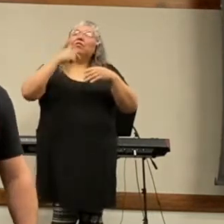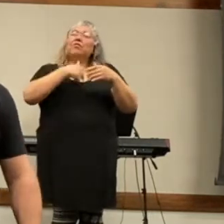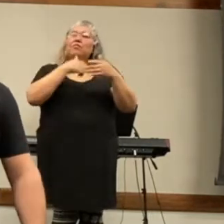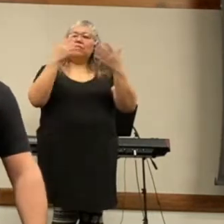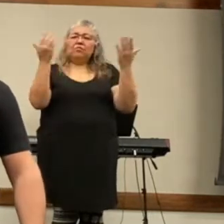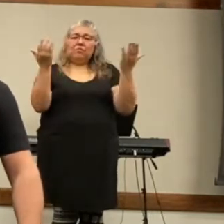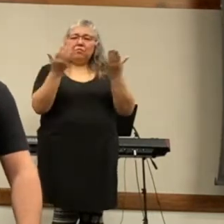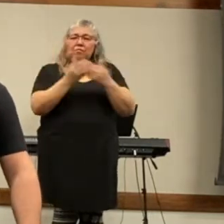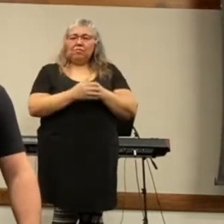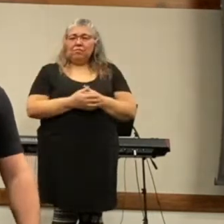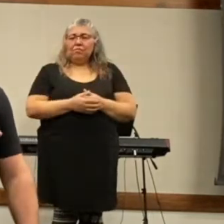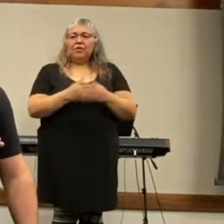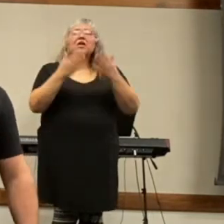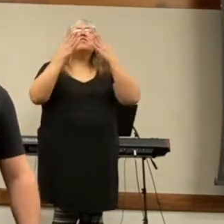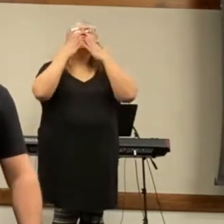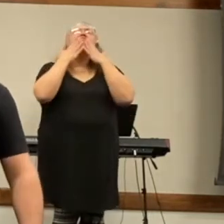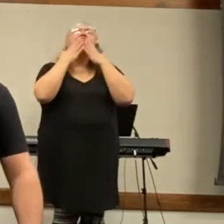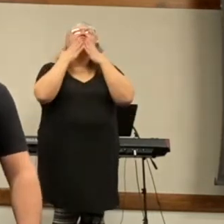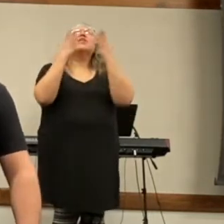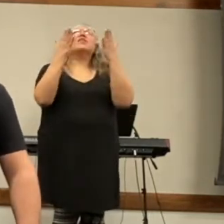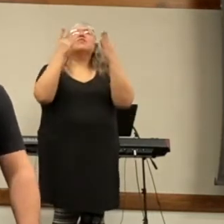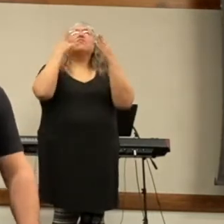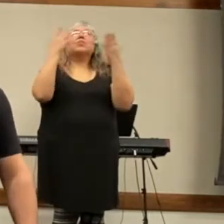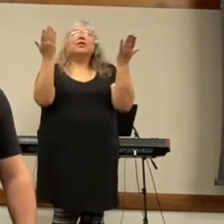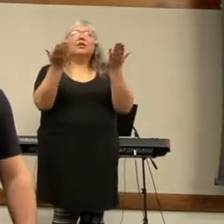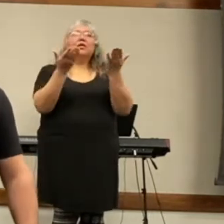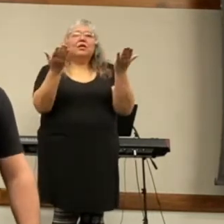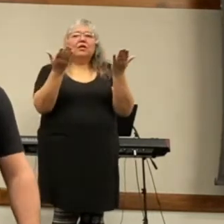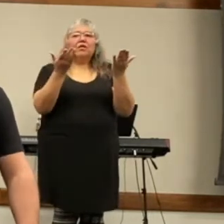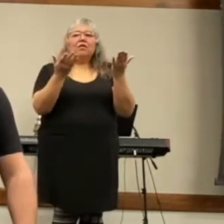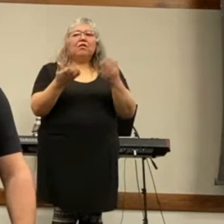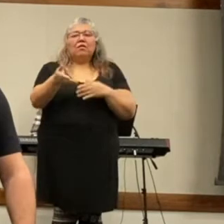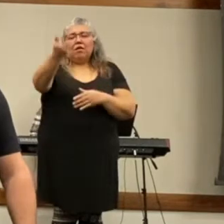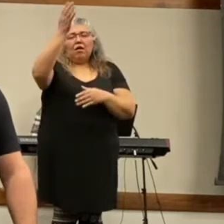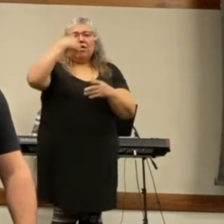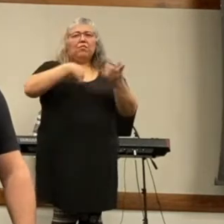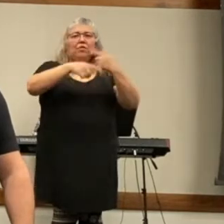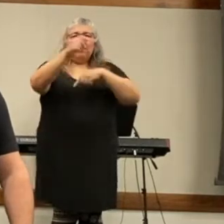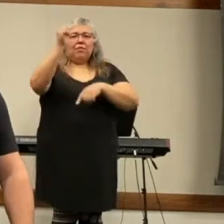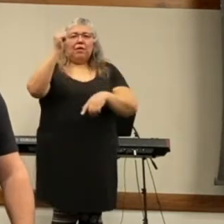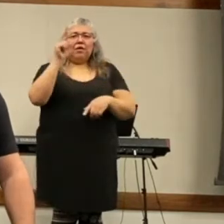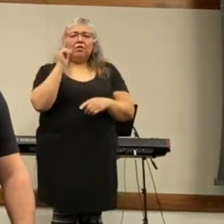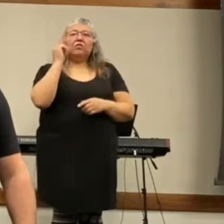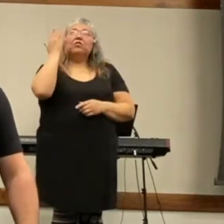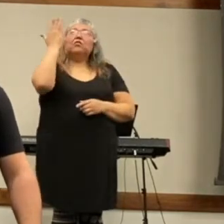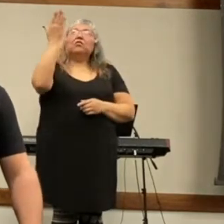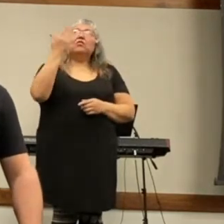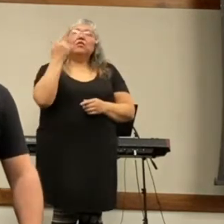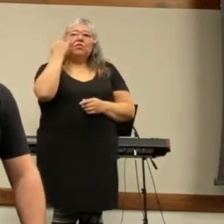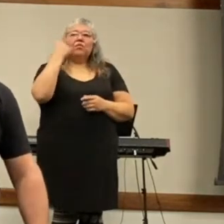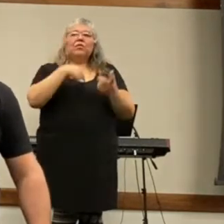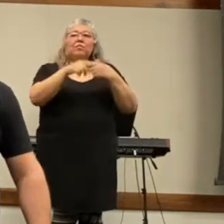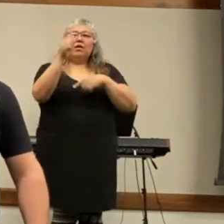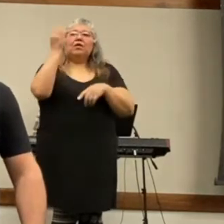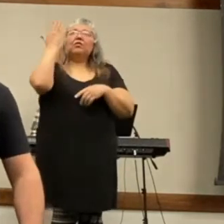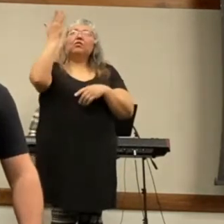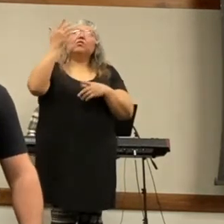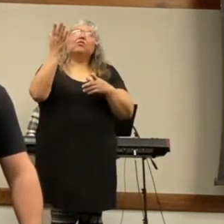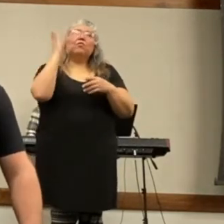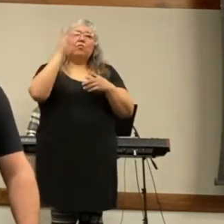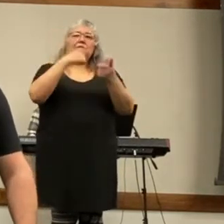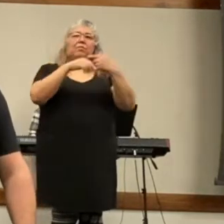Thank you for being here. God, we return to you. Because you said if we return to you, you will return to